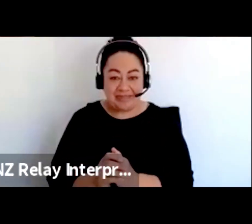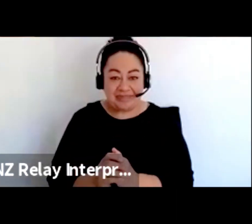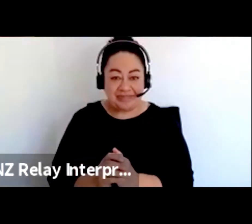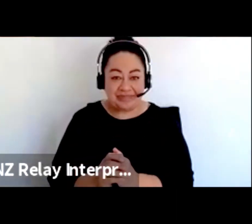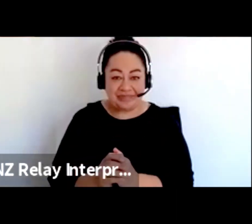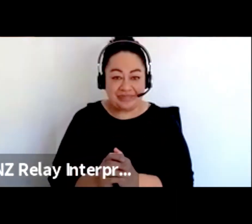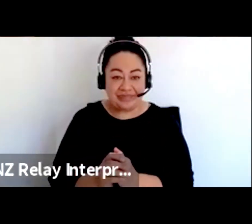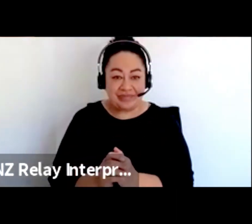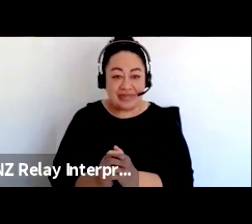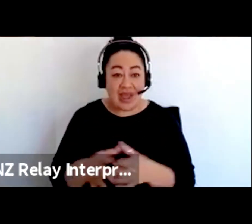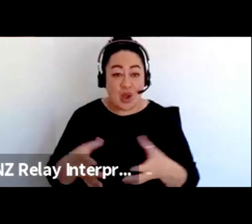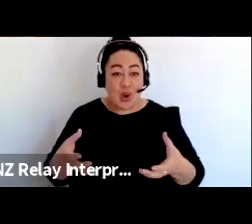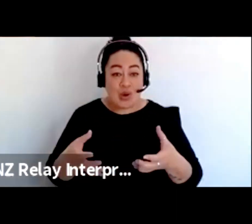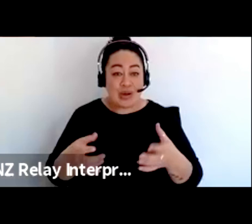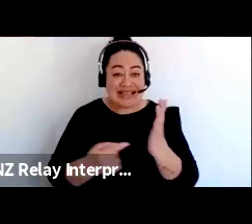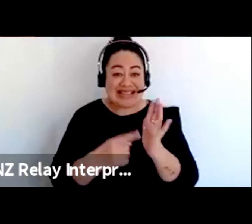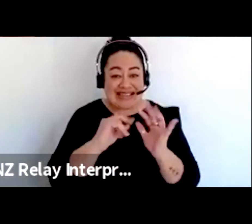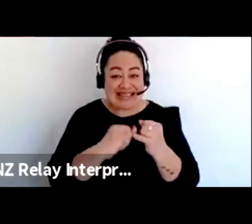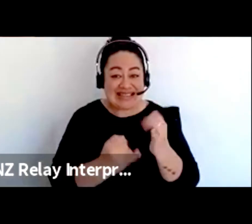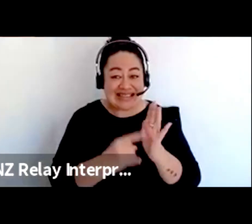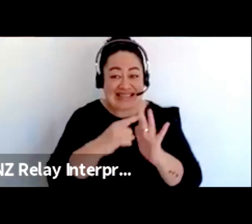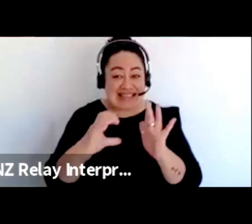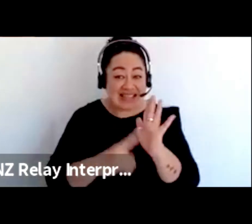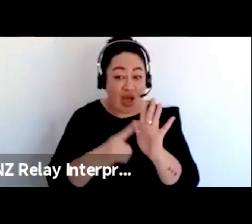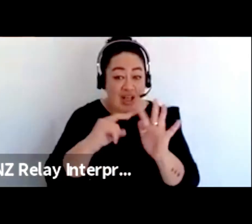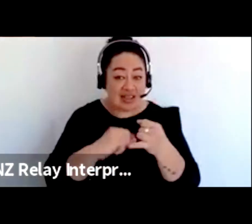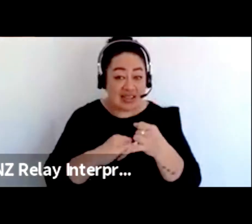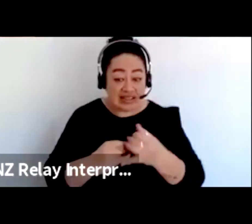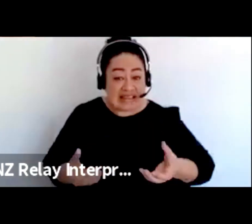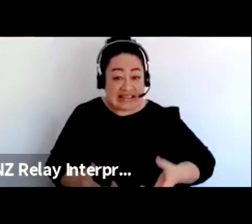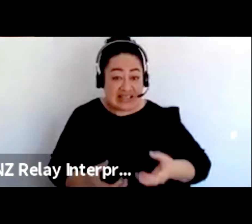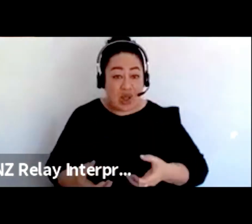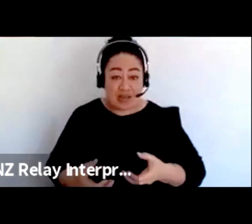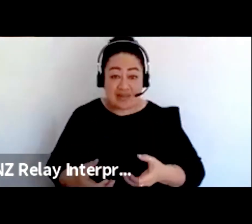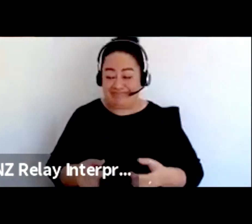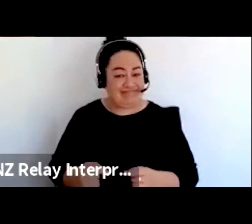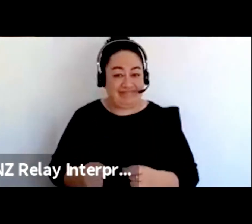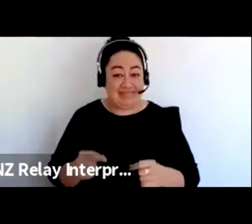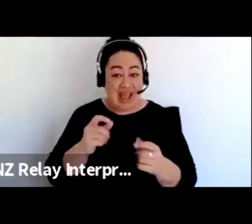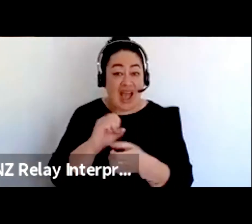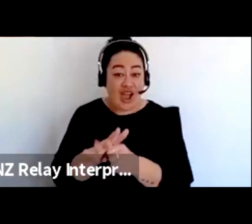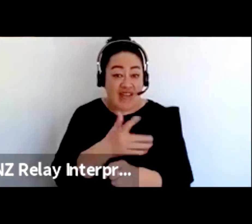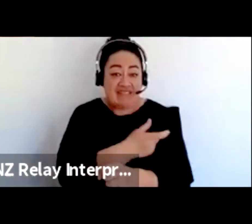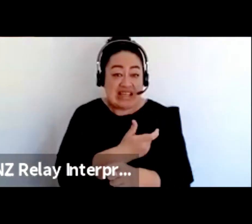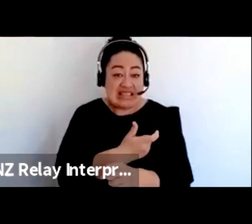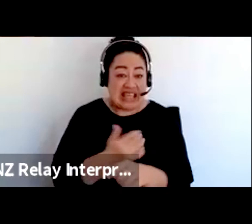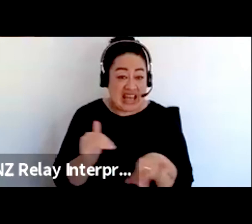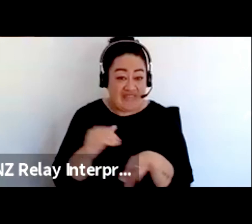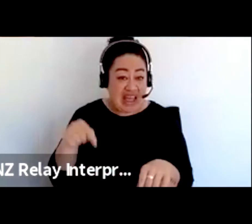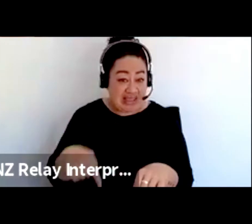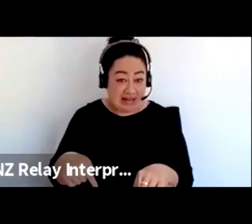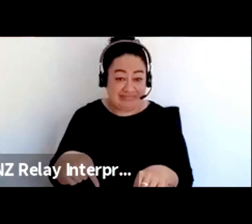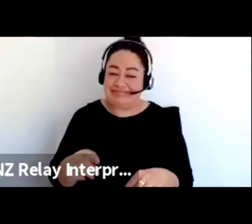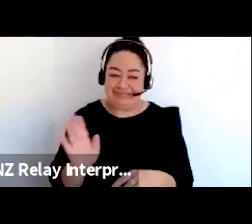your testicles? No, my testicles are fine, and I've had 2 vaccines. This is a question